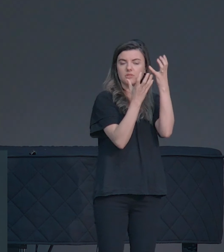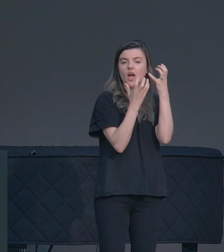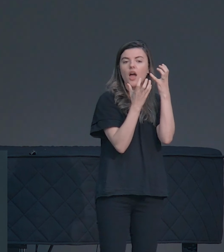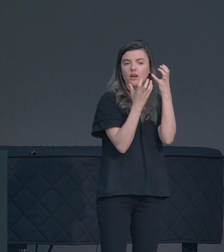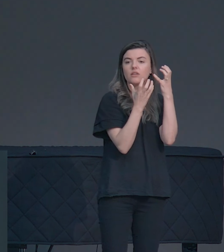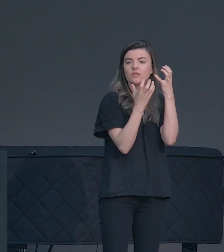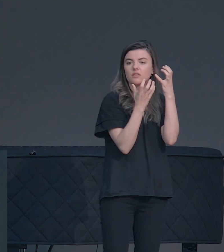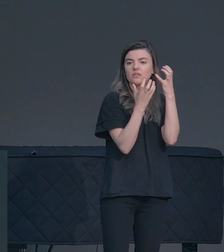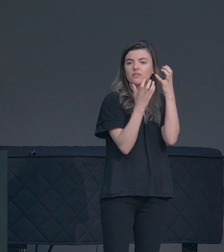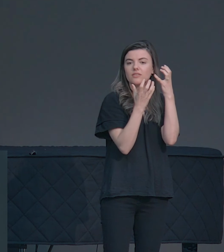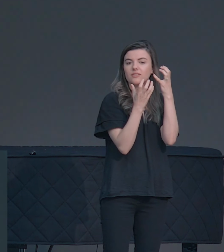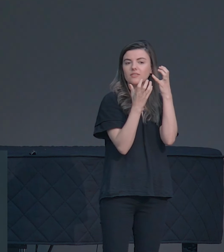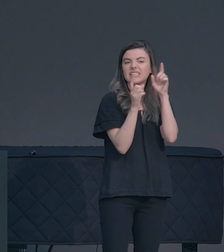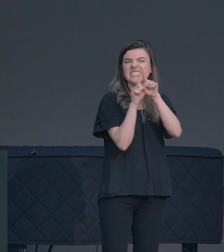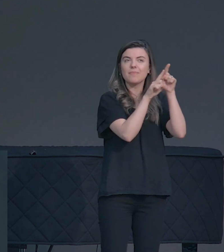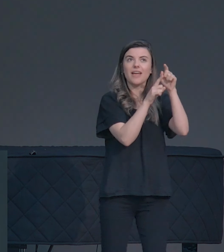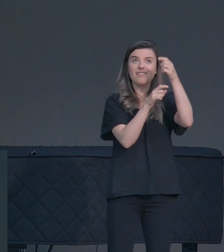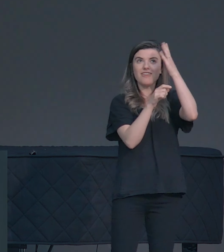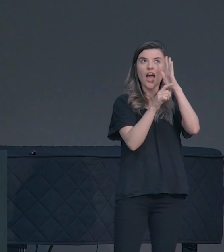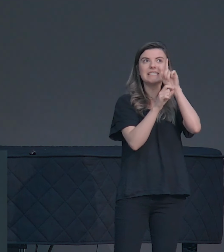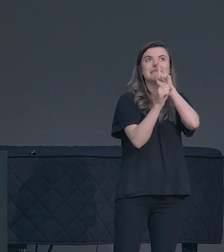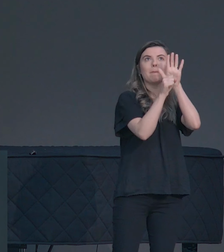as God the Father is.